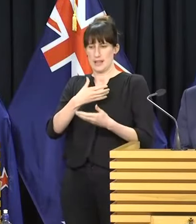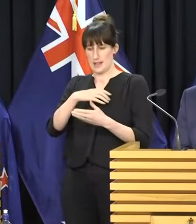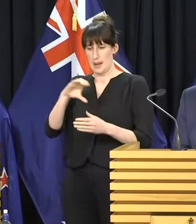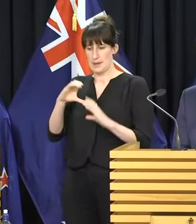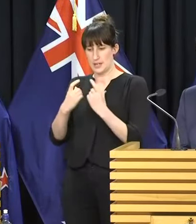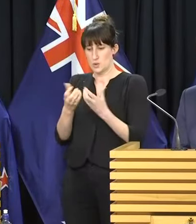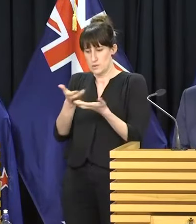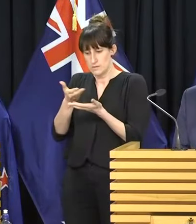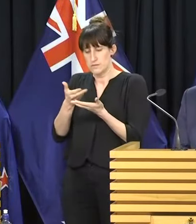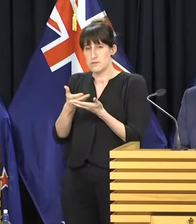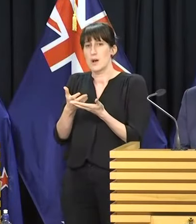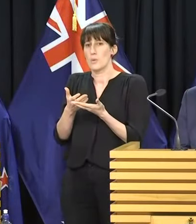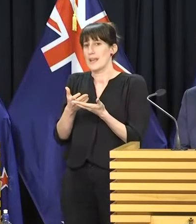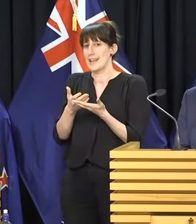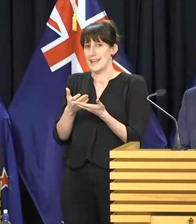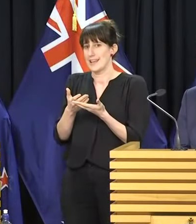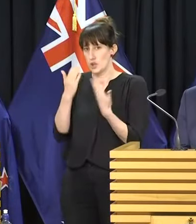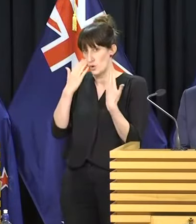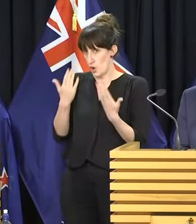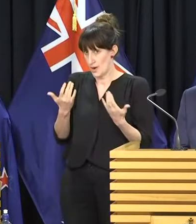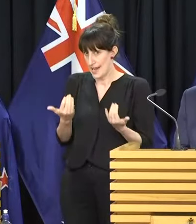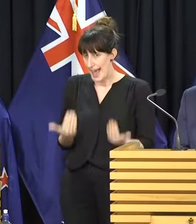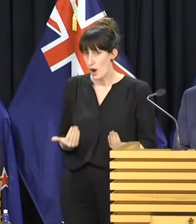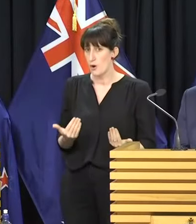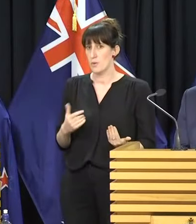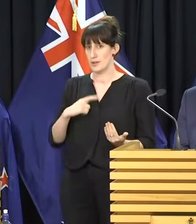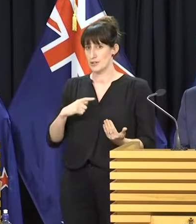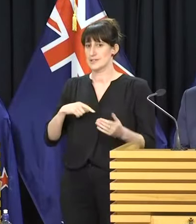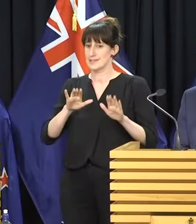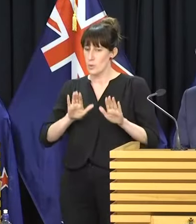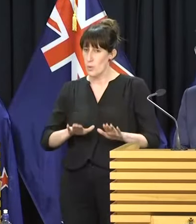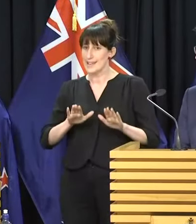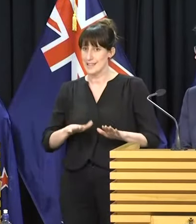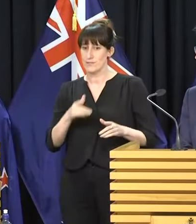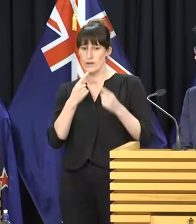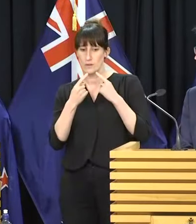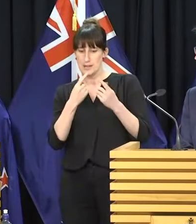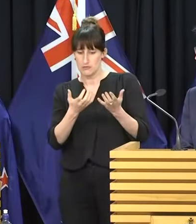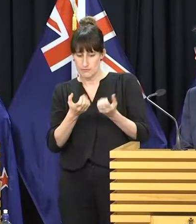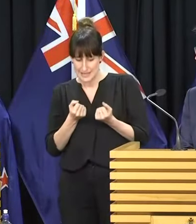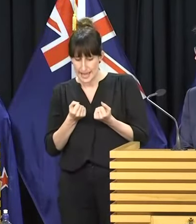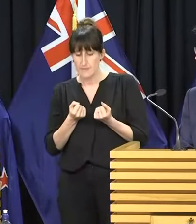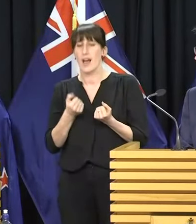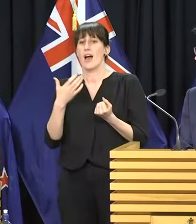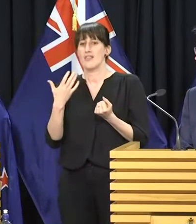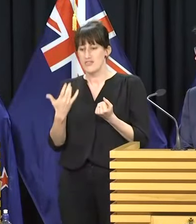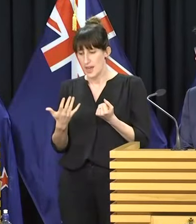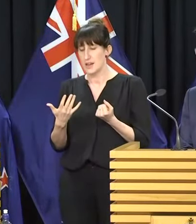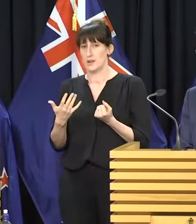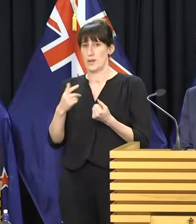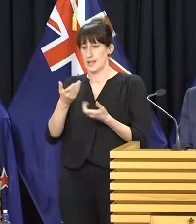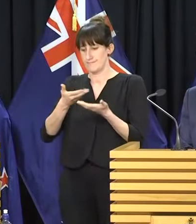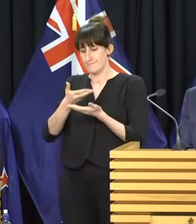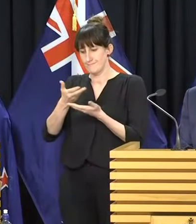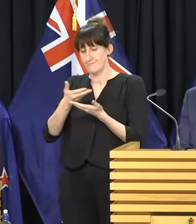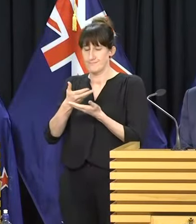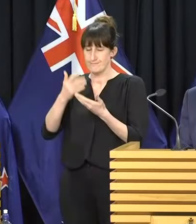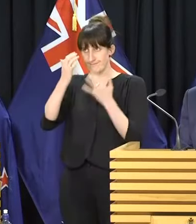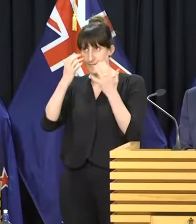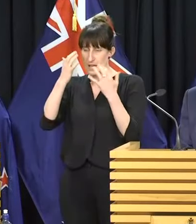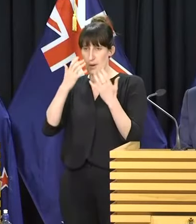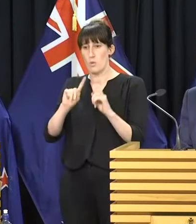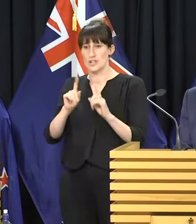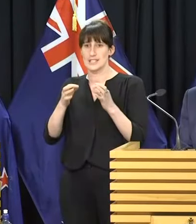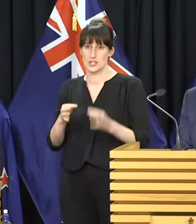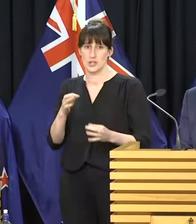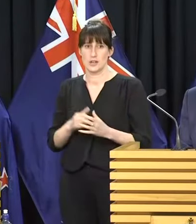more hours. So at this point, like I said, information is still coming in, and we haven't got enough information to be making those calls at the moment. So we should expect